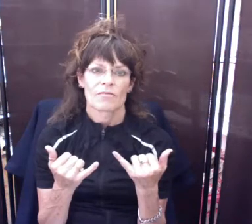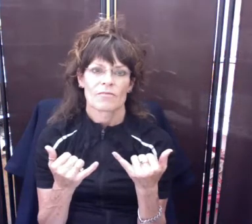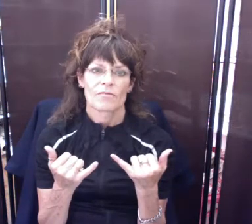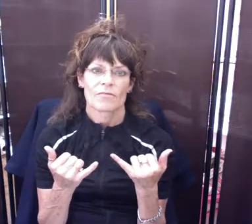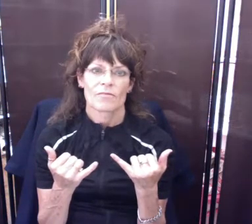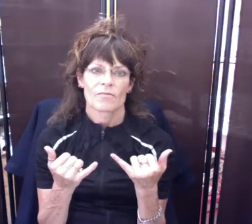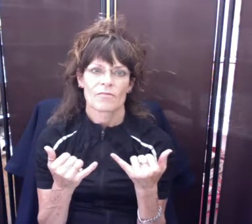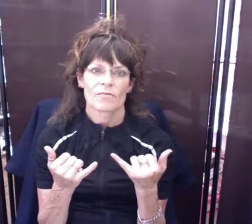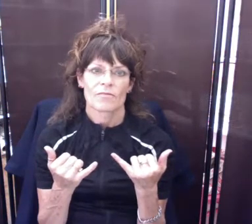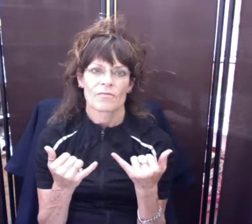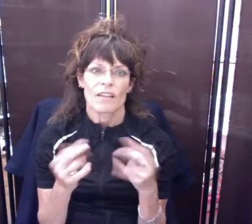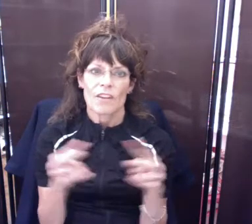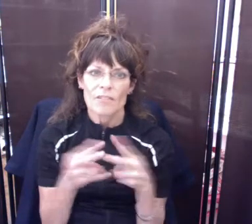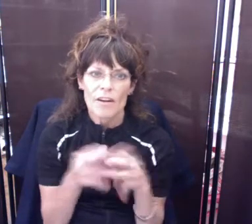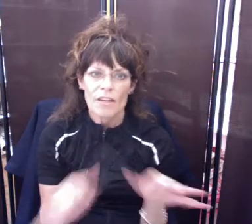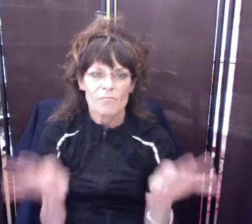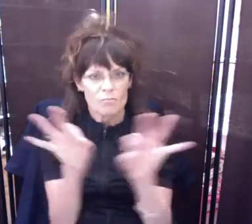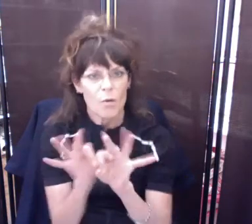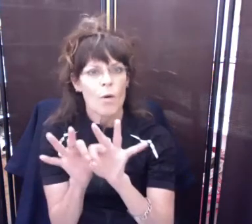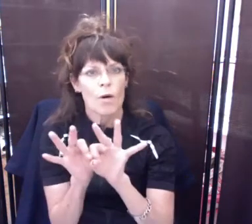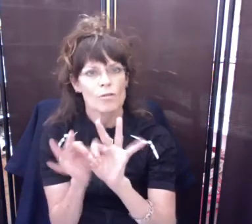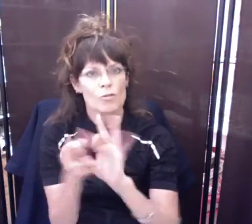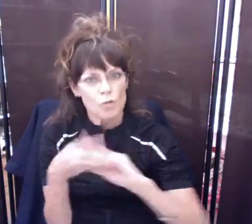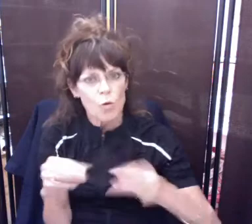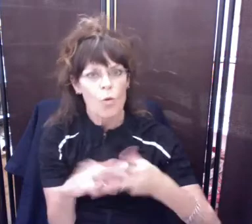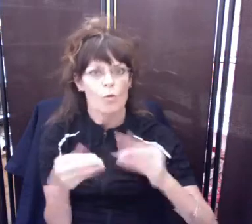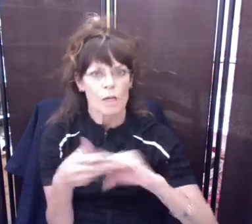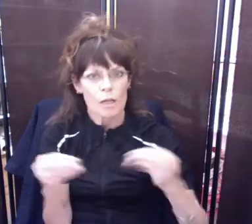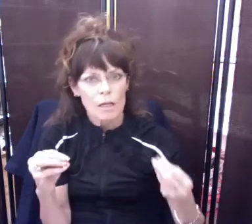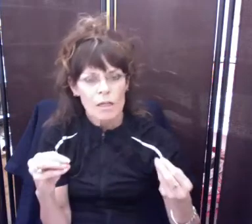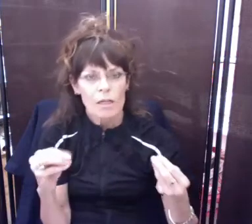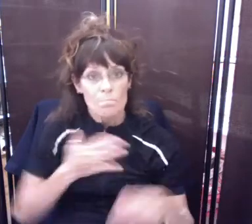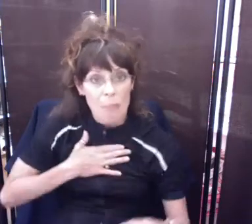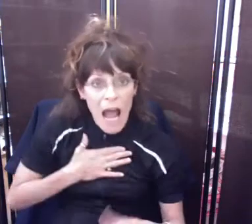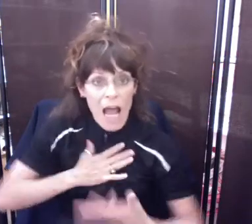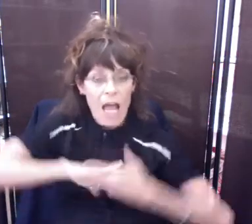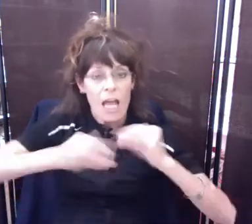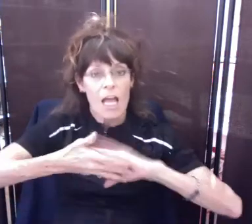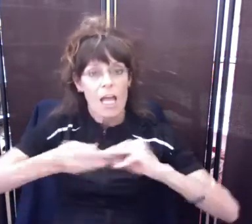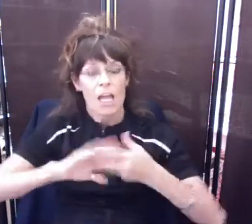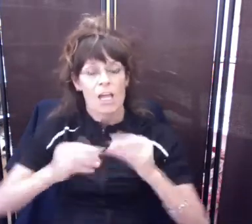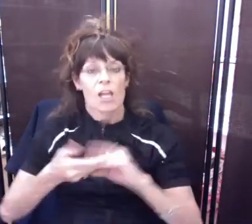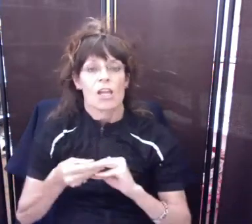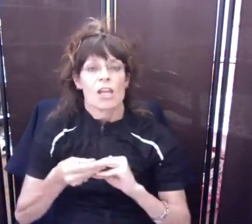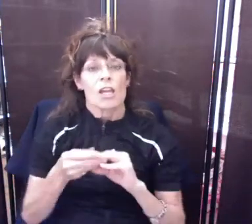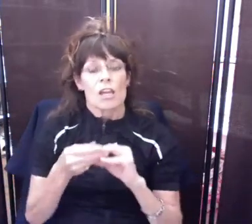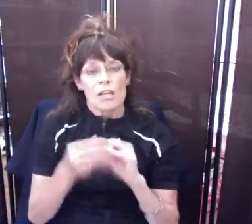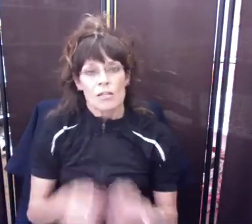very, very important piece of my story. It was important. It was important for me to